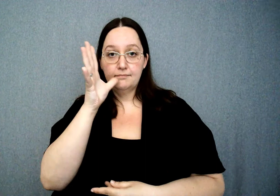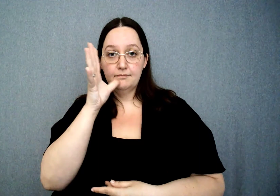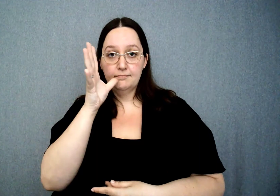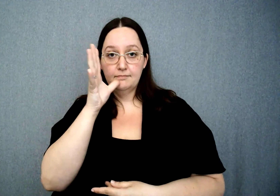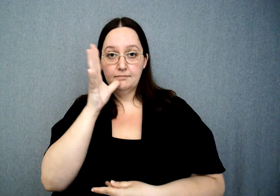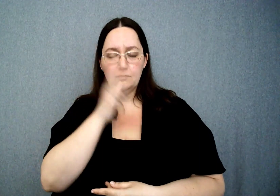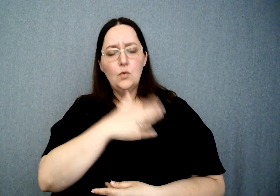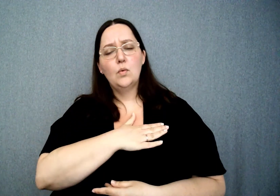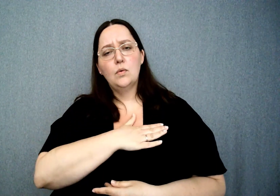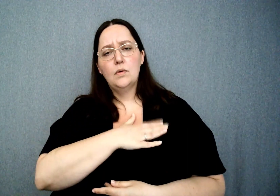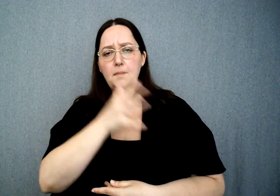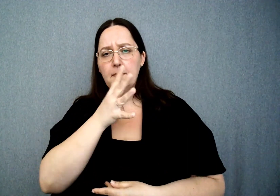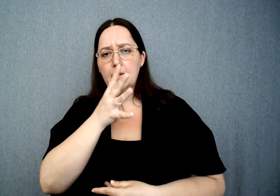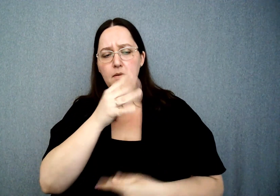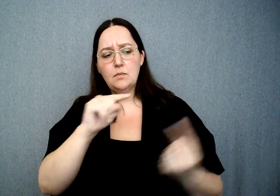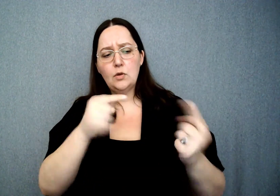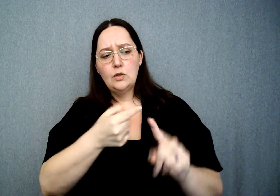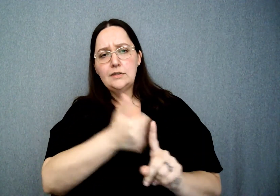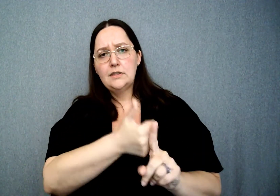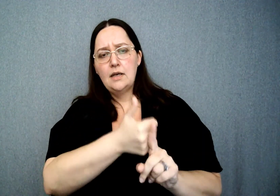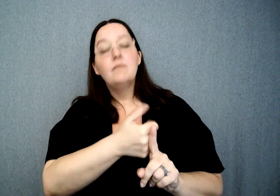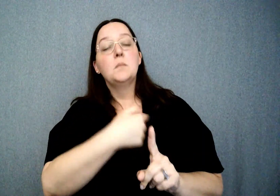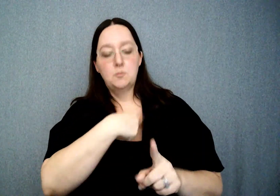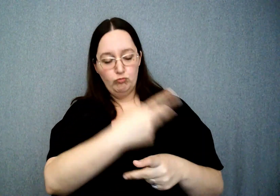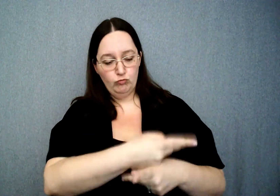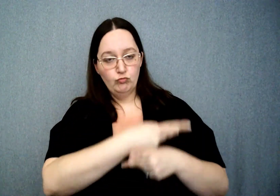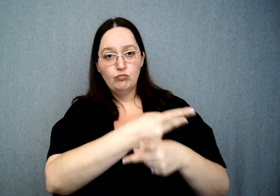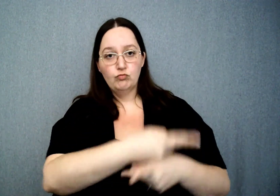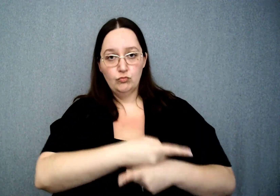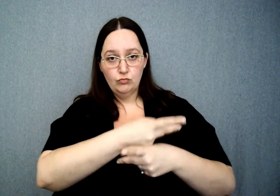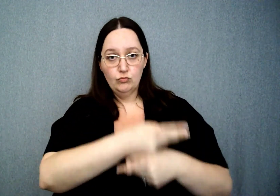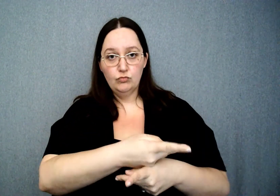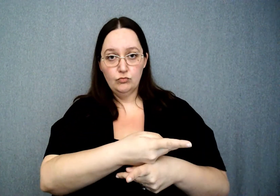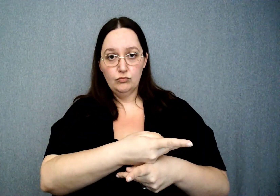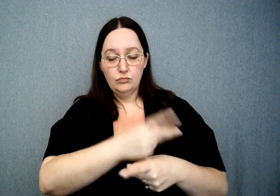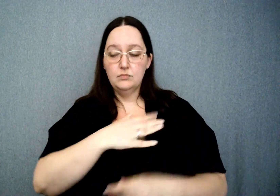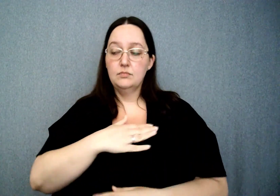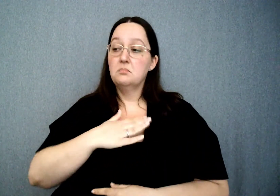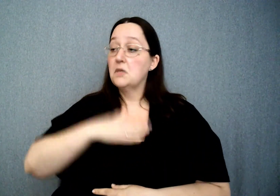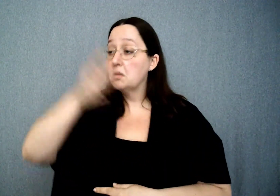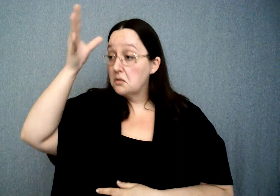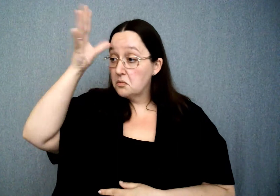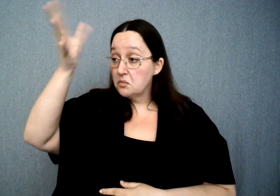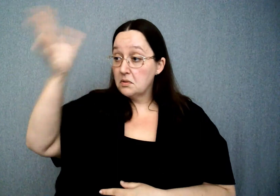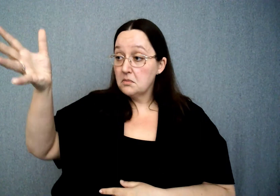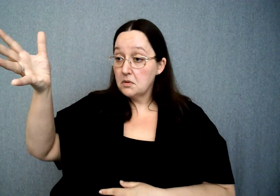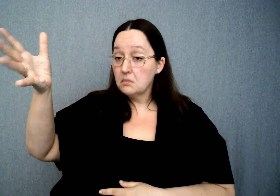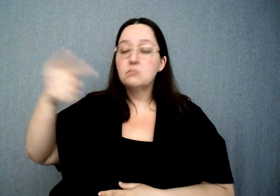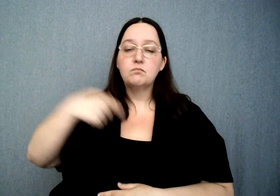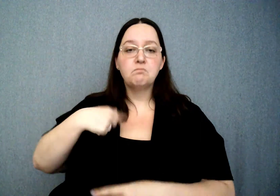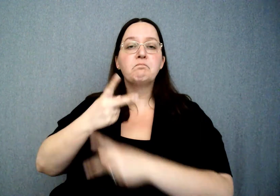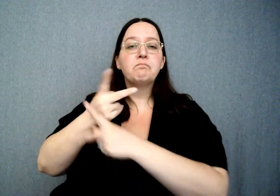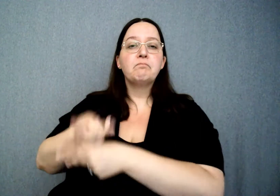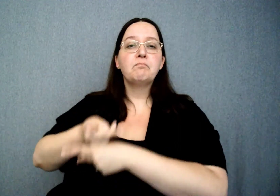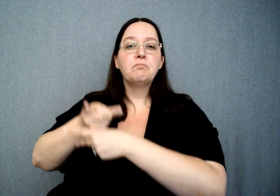for my mother. All right, my mom has hurt herself. I'm going to care for her. My grandfather, I'm